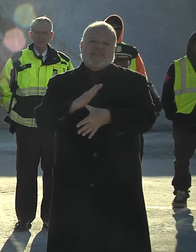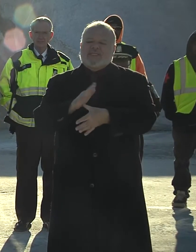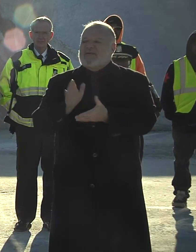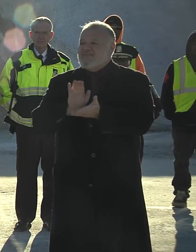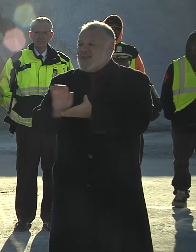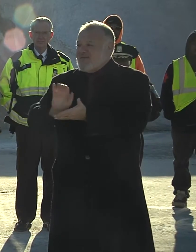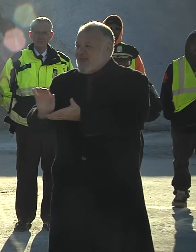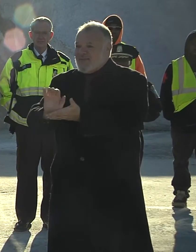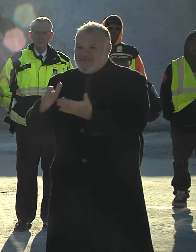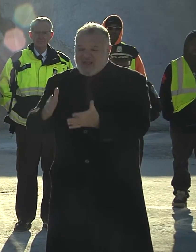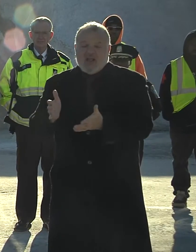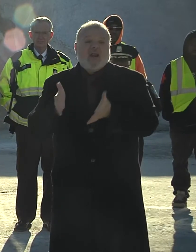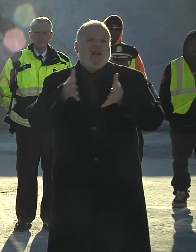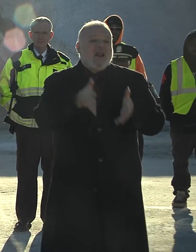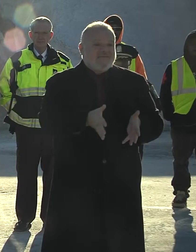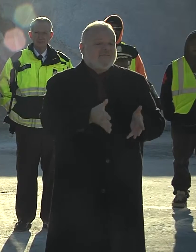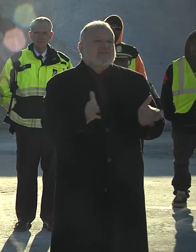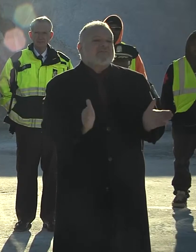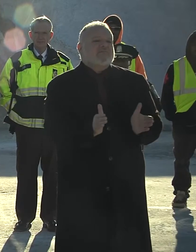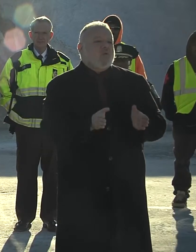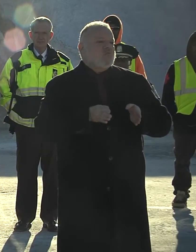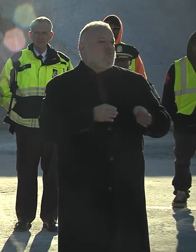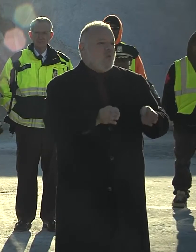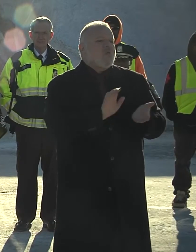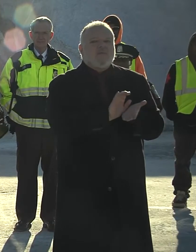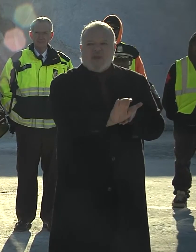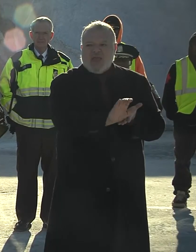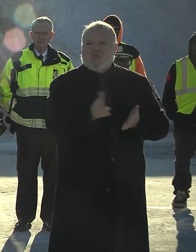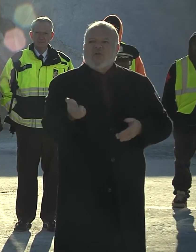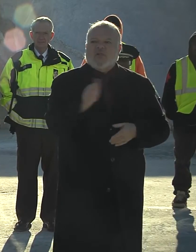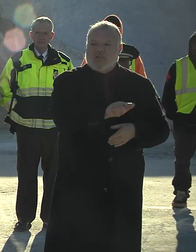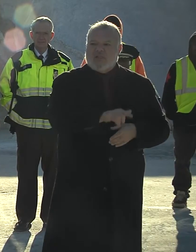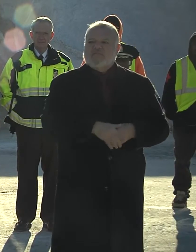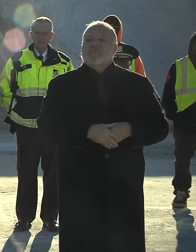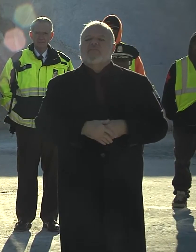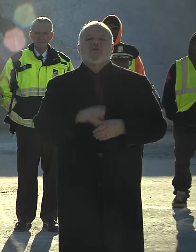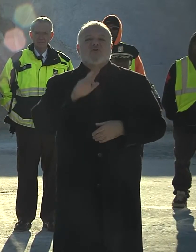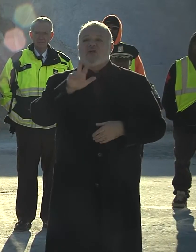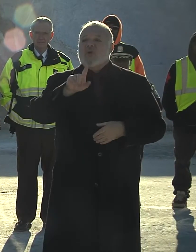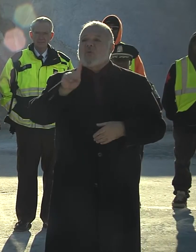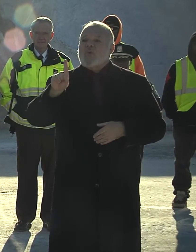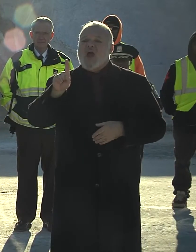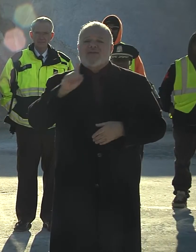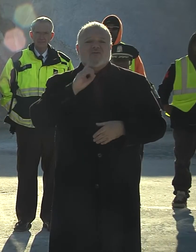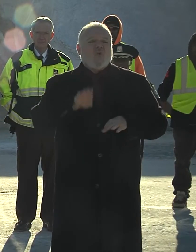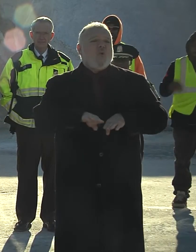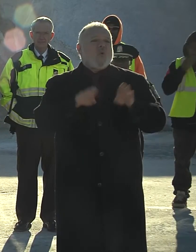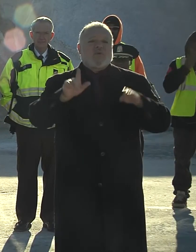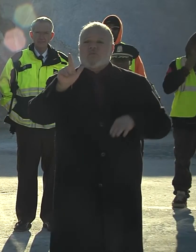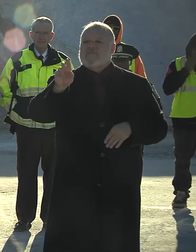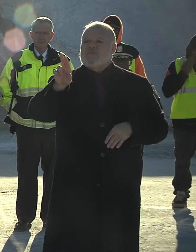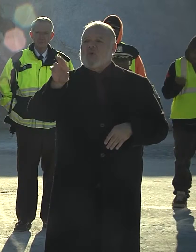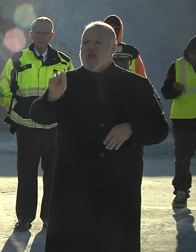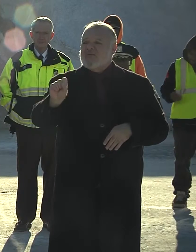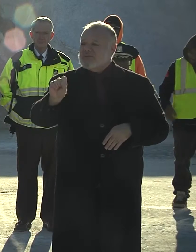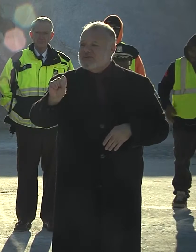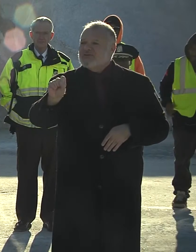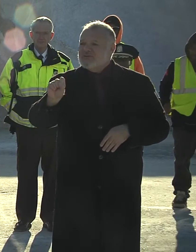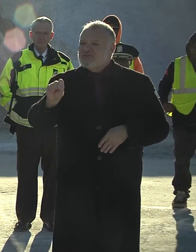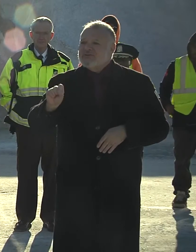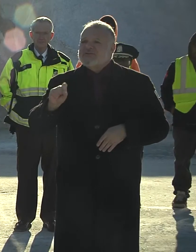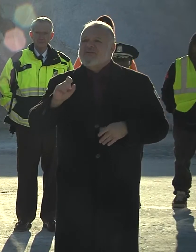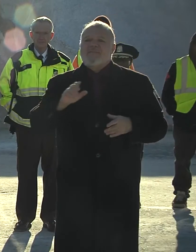Constituent Service Center is open 24 hours a day, 7 days a week, 365 days a year, in all universal